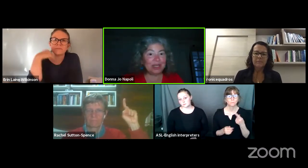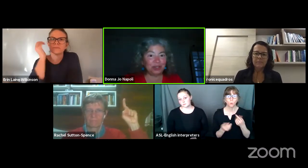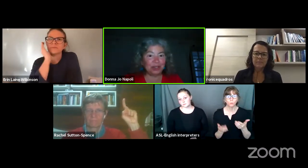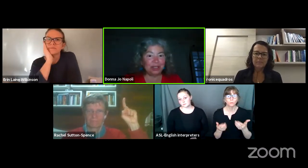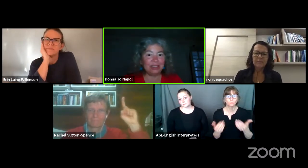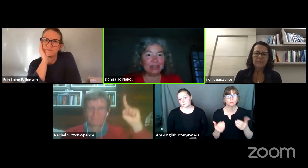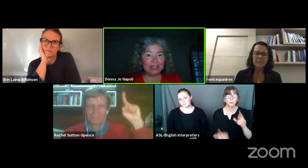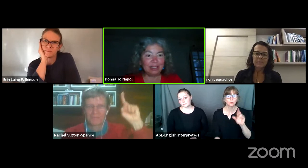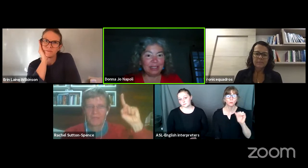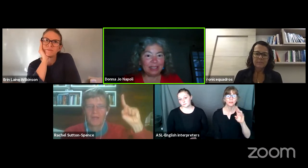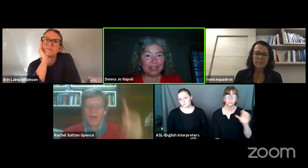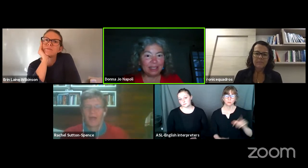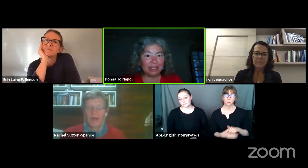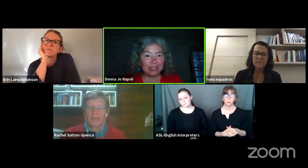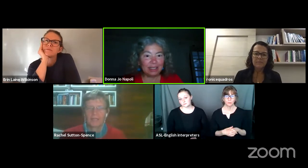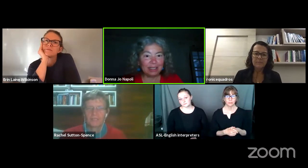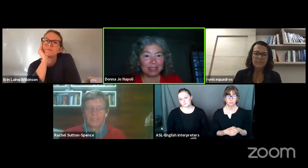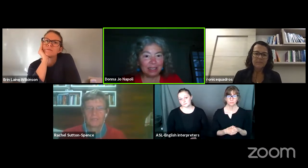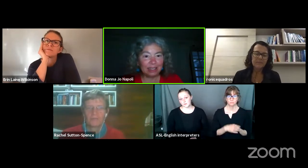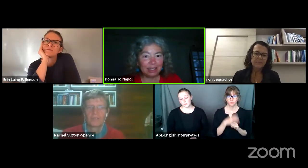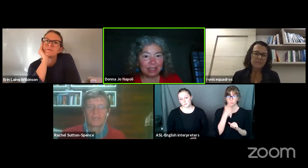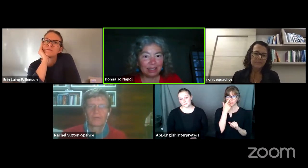Yes, Rachel.